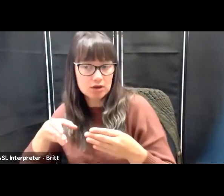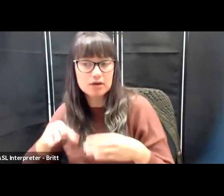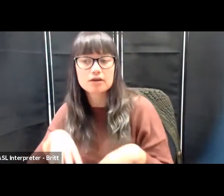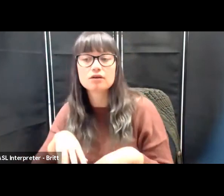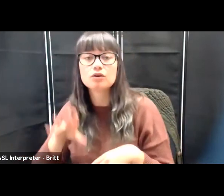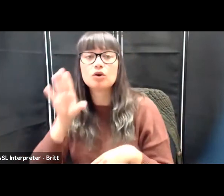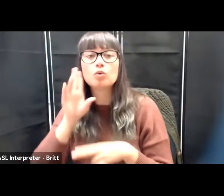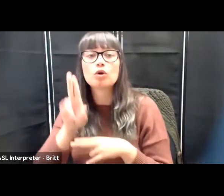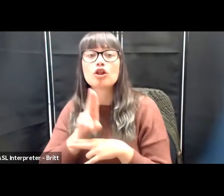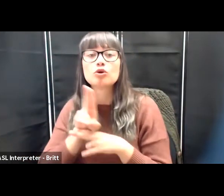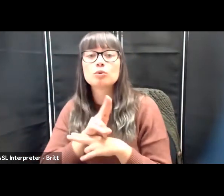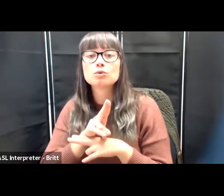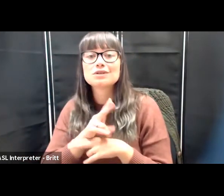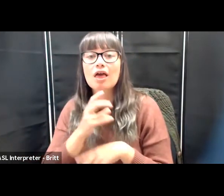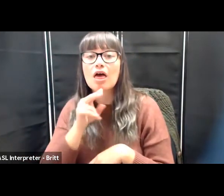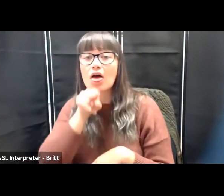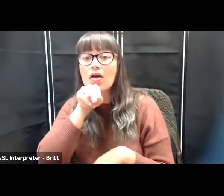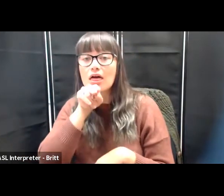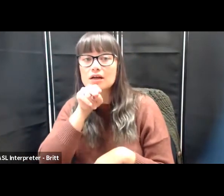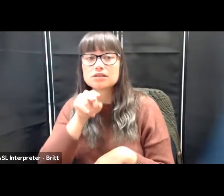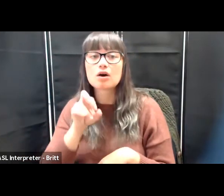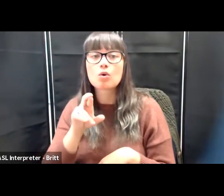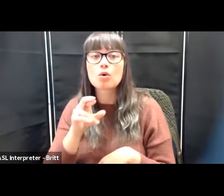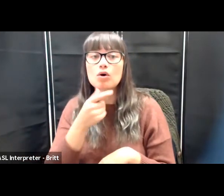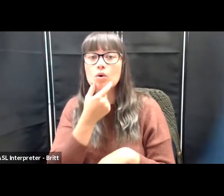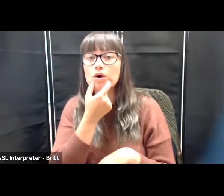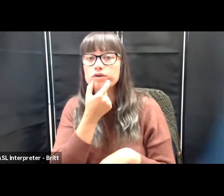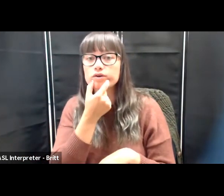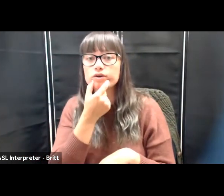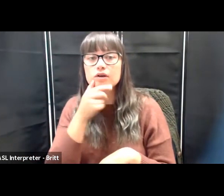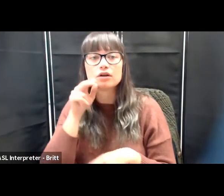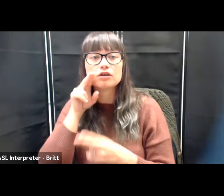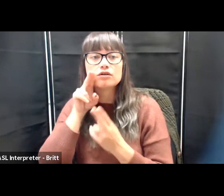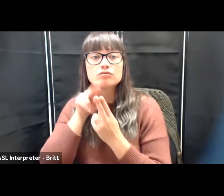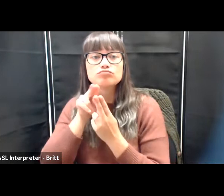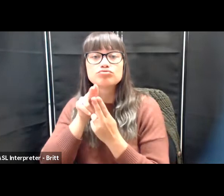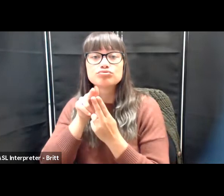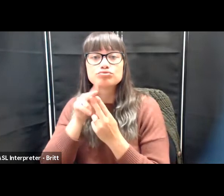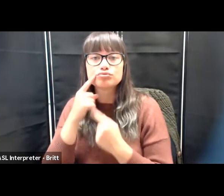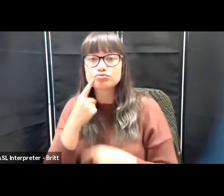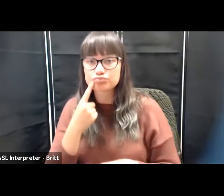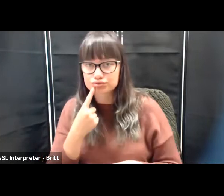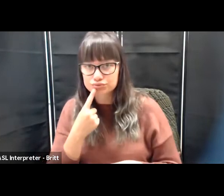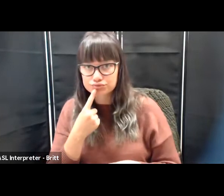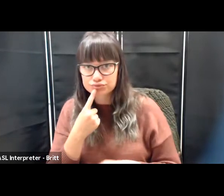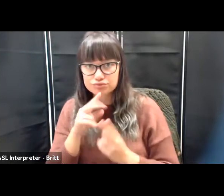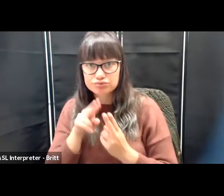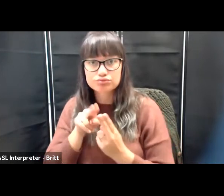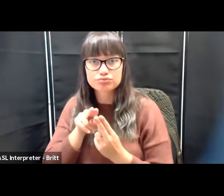a tongue trill or a lip trill. Big floppy lips.